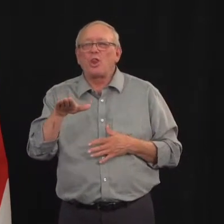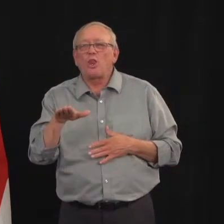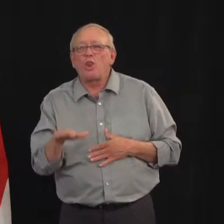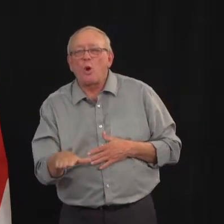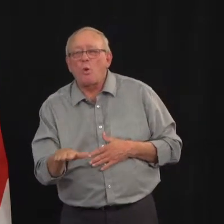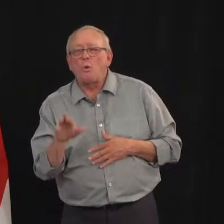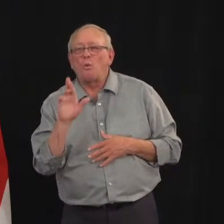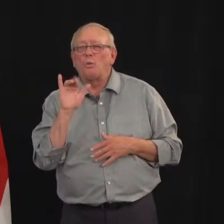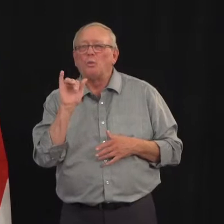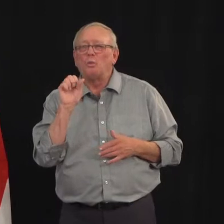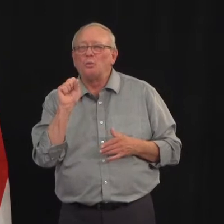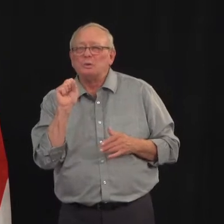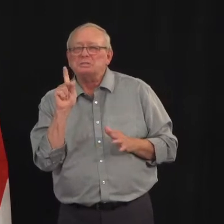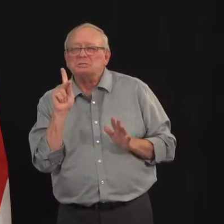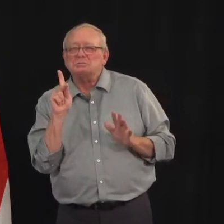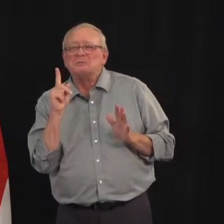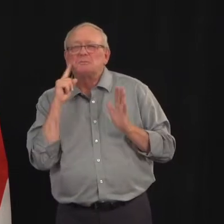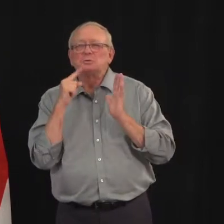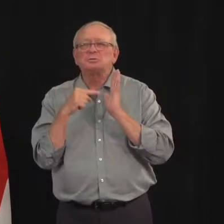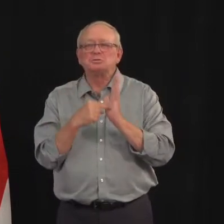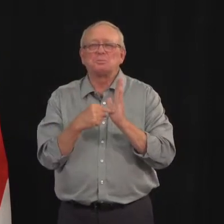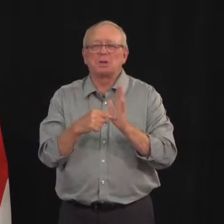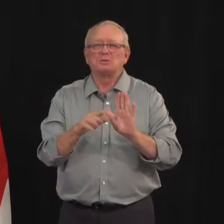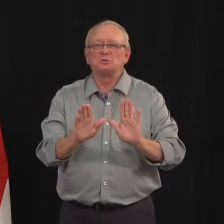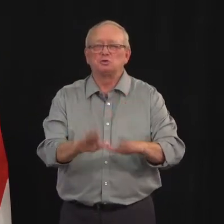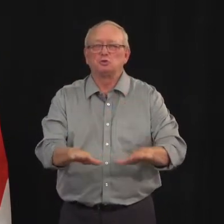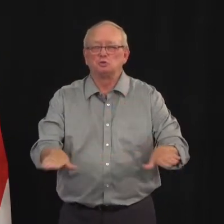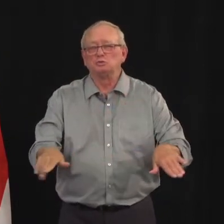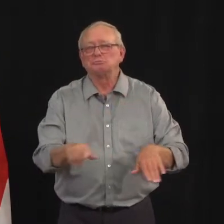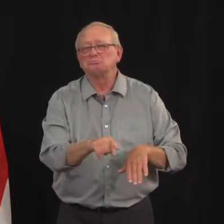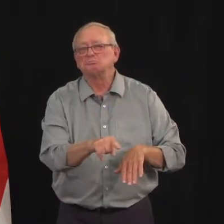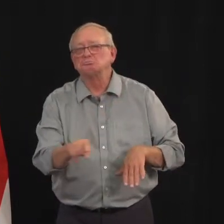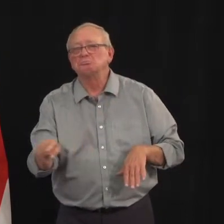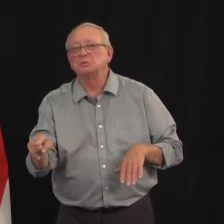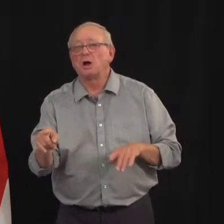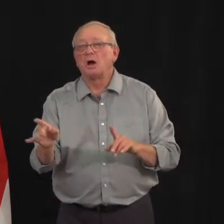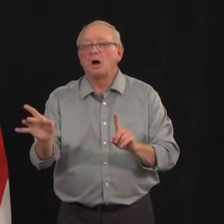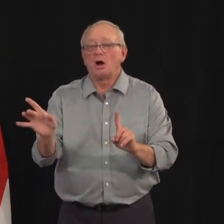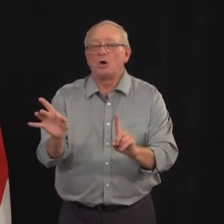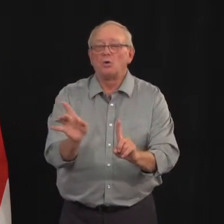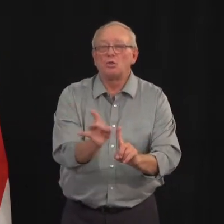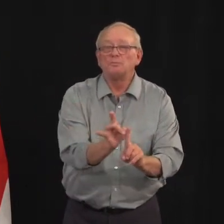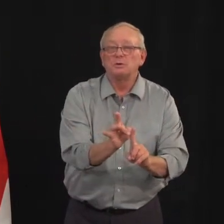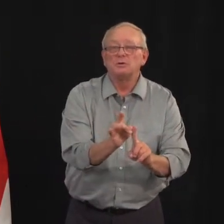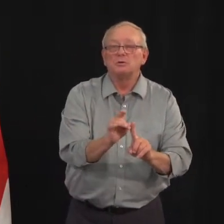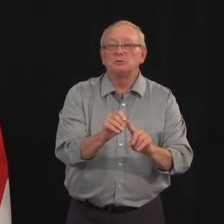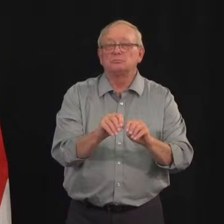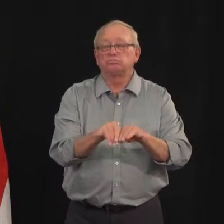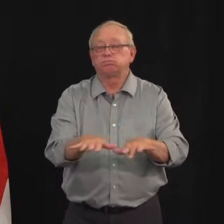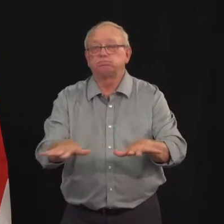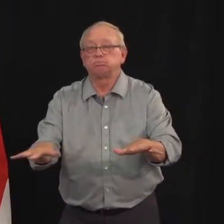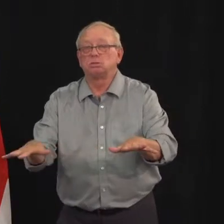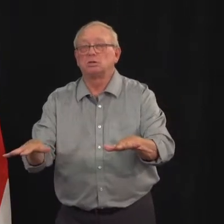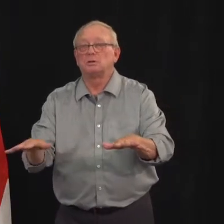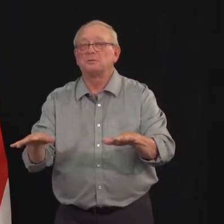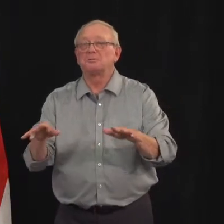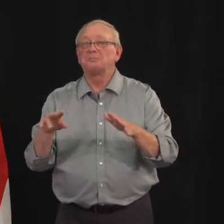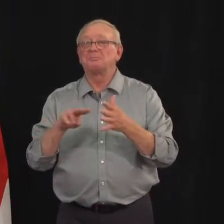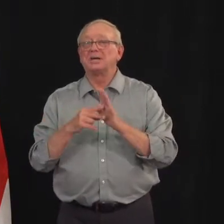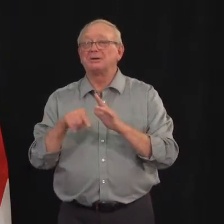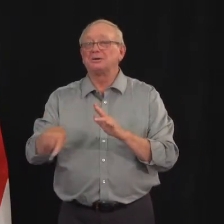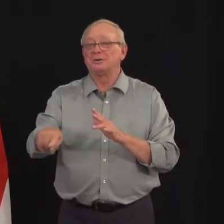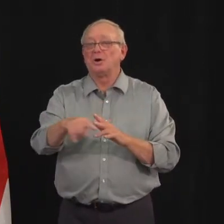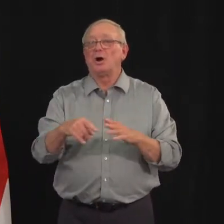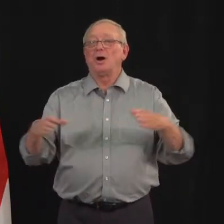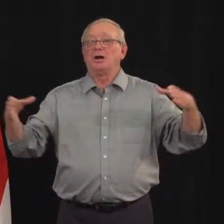outcomes, if they get infected quickly, that it can provide population protection for the rest of the population through herd immunity.